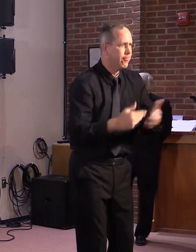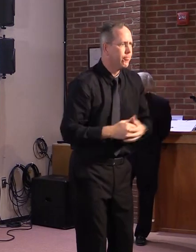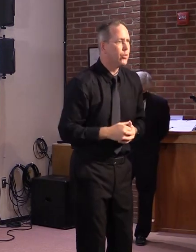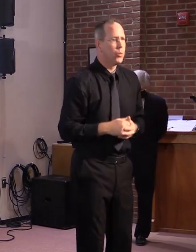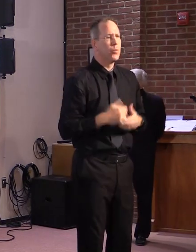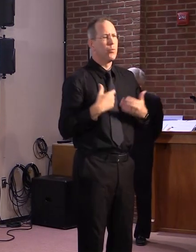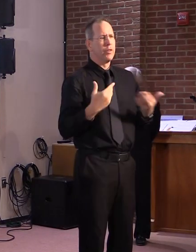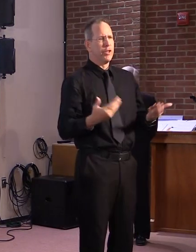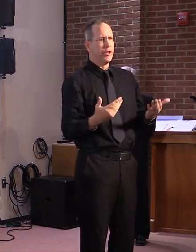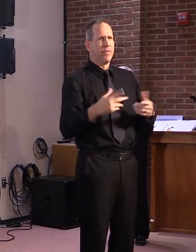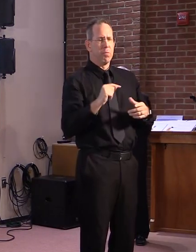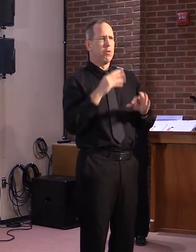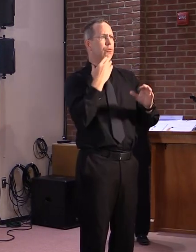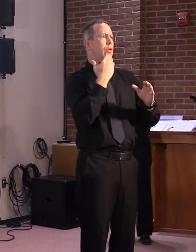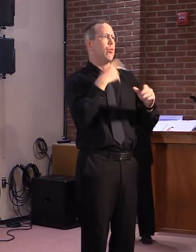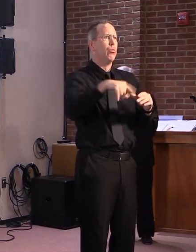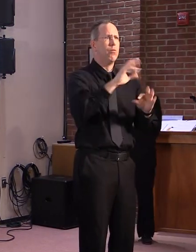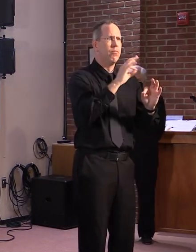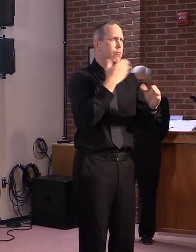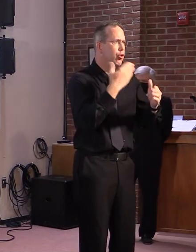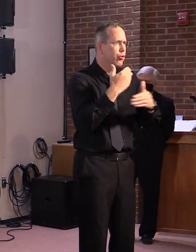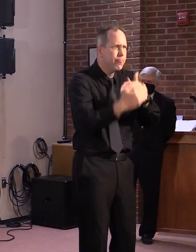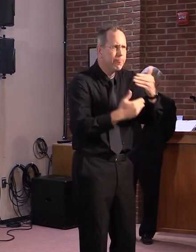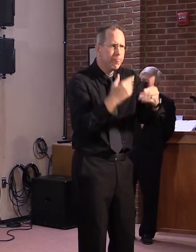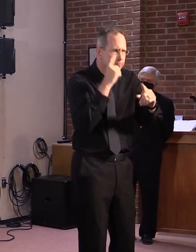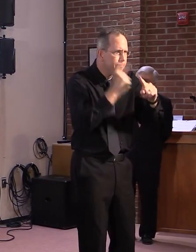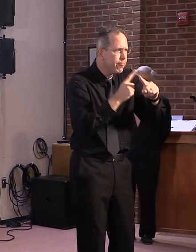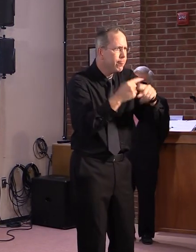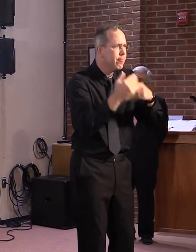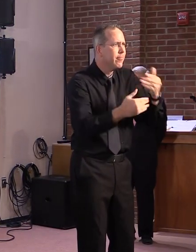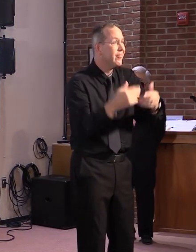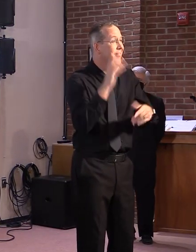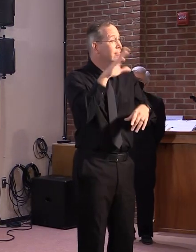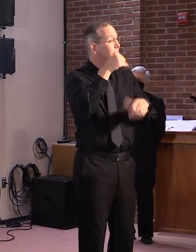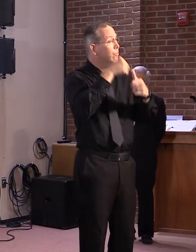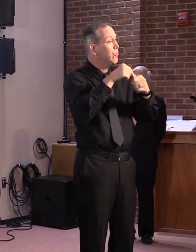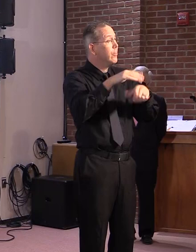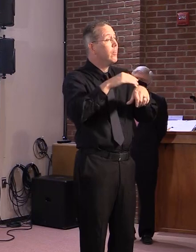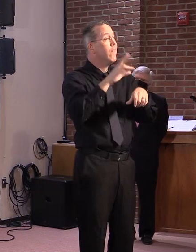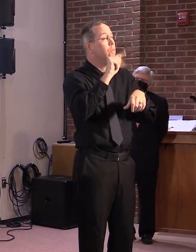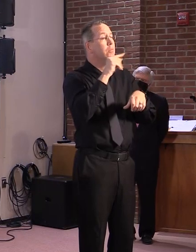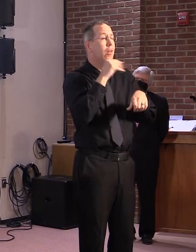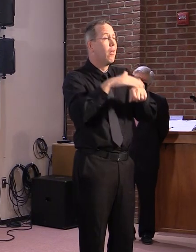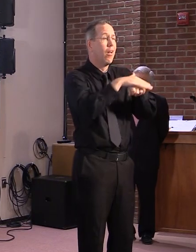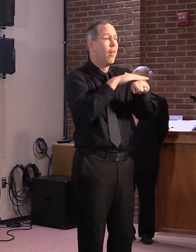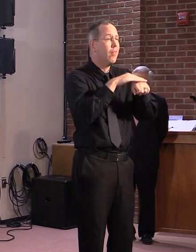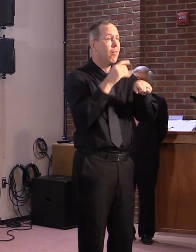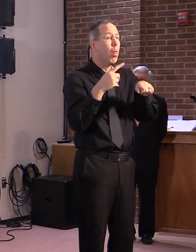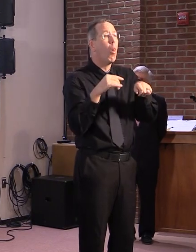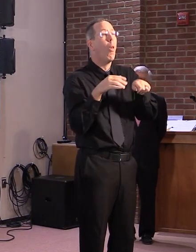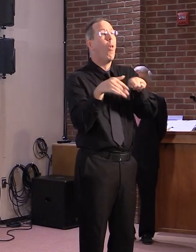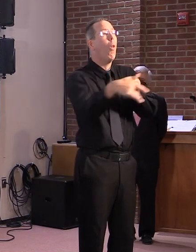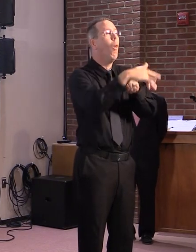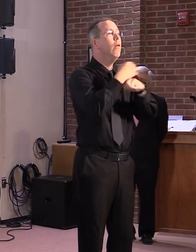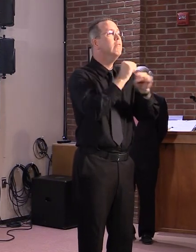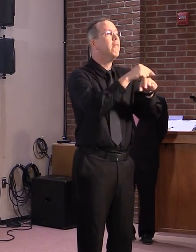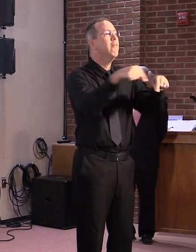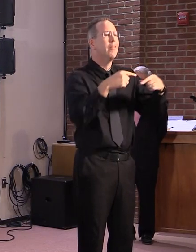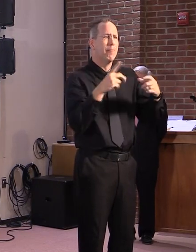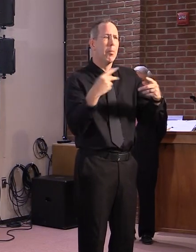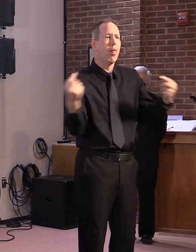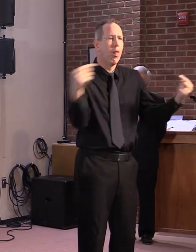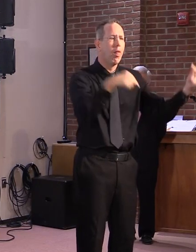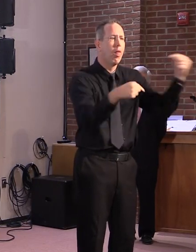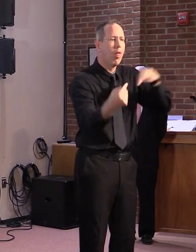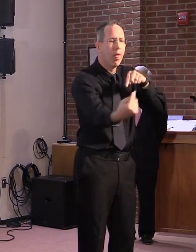over. We still have about 130,000 active cases within a five-hour drive of us. That's